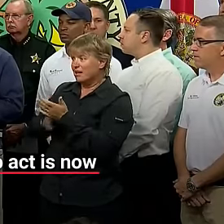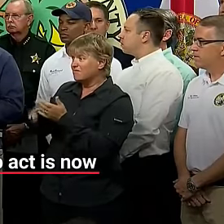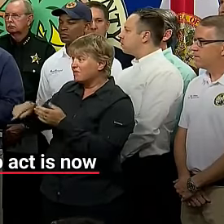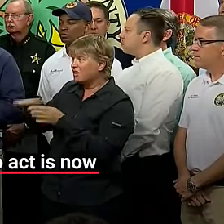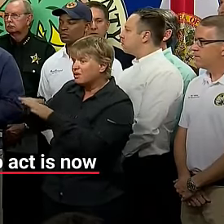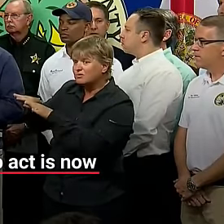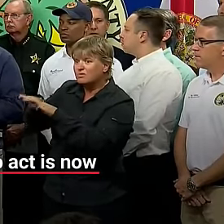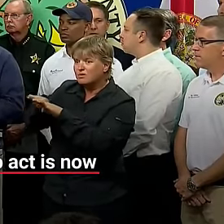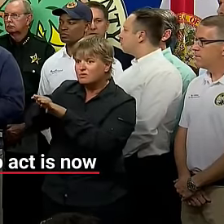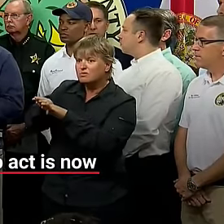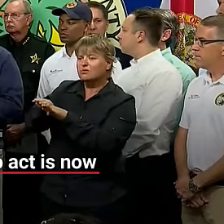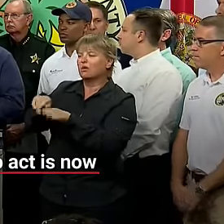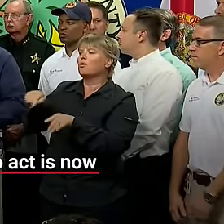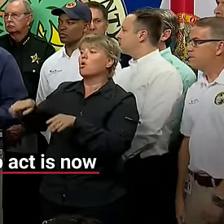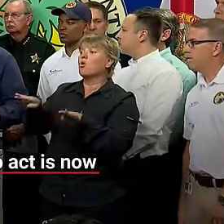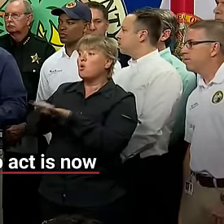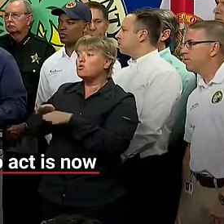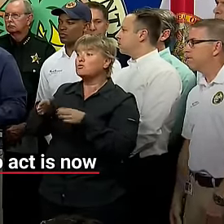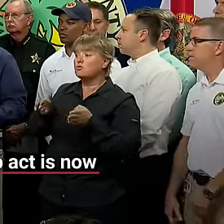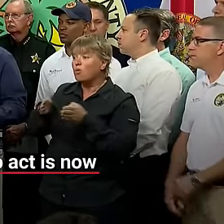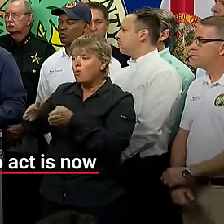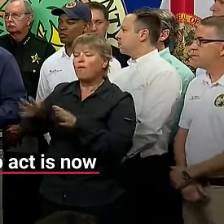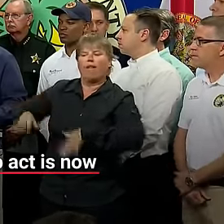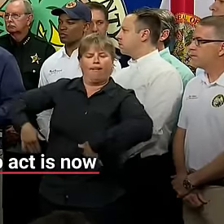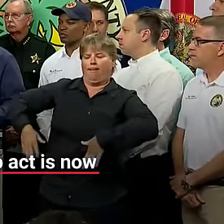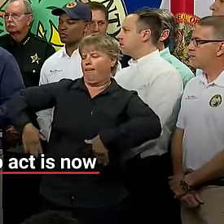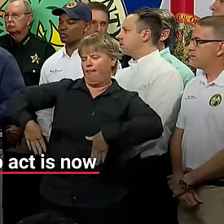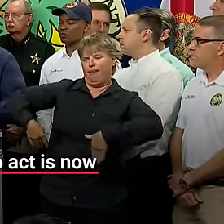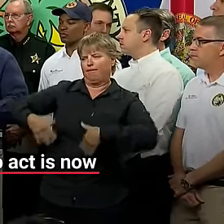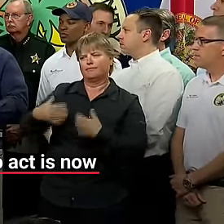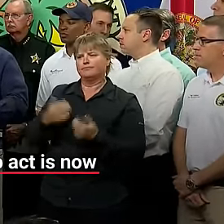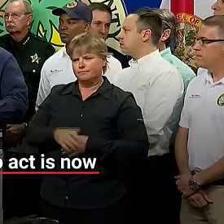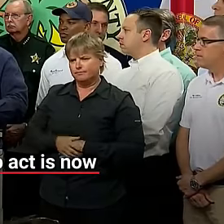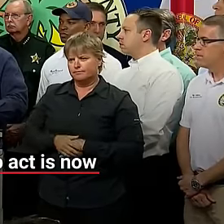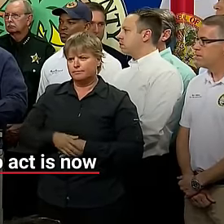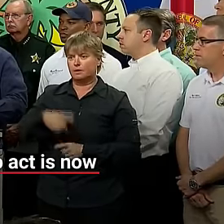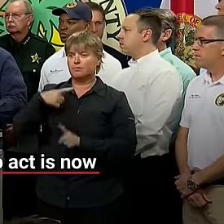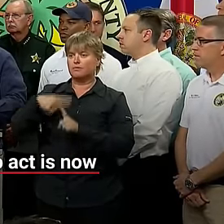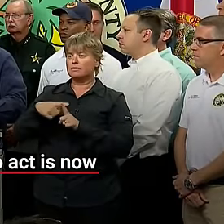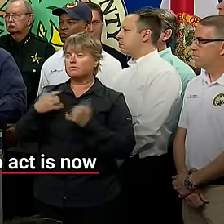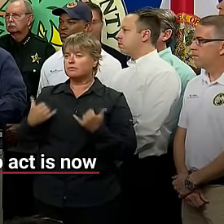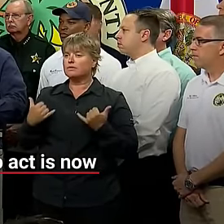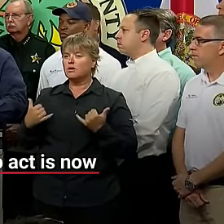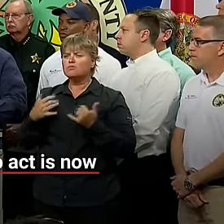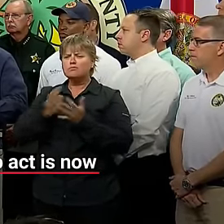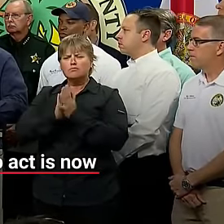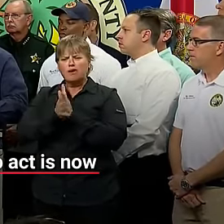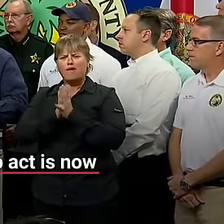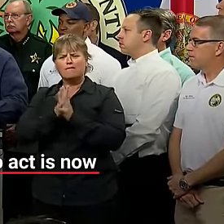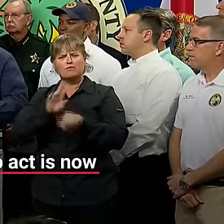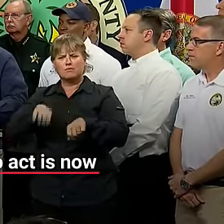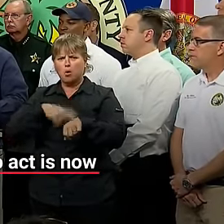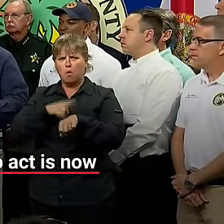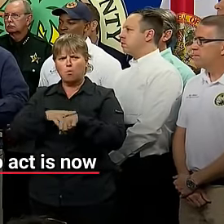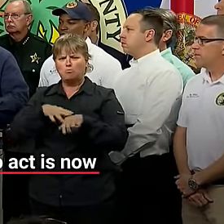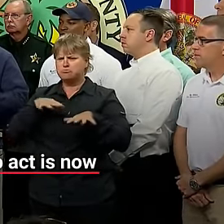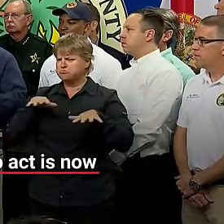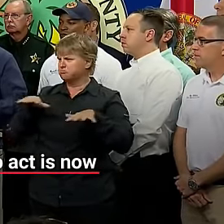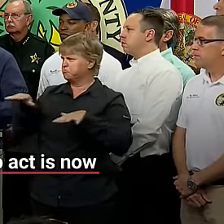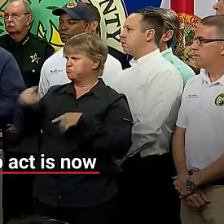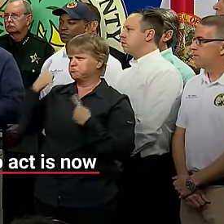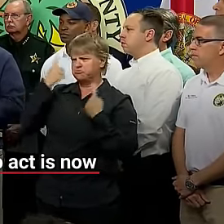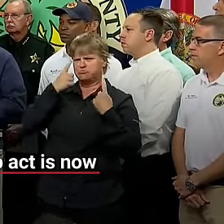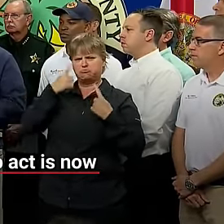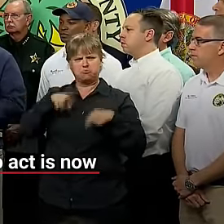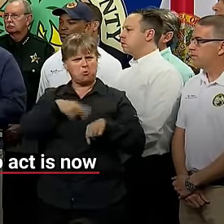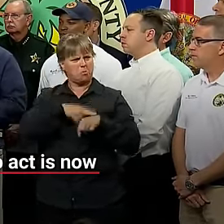now. But also I would note, we don't see a lot of necessarily abnormal traffic right at this minute as of this morning. Now, as